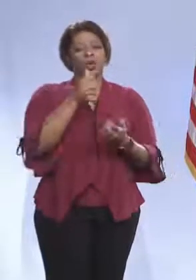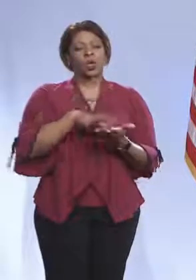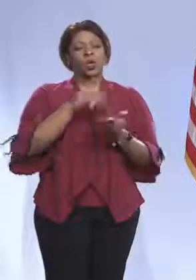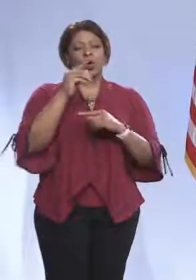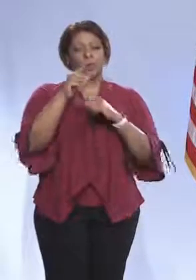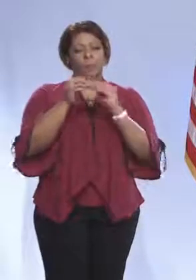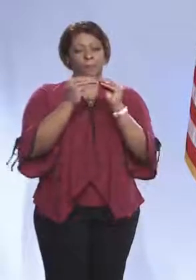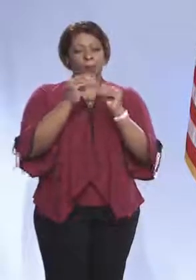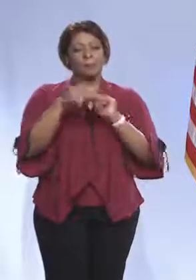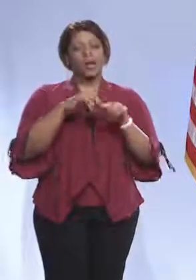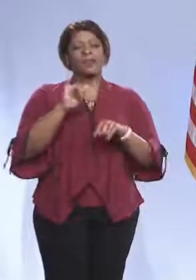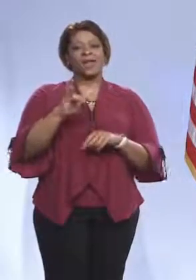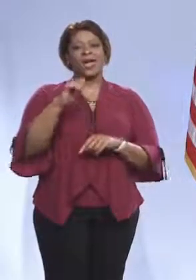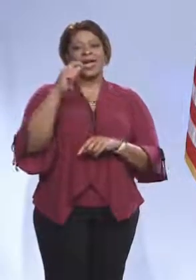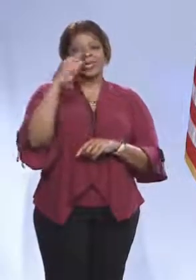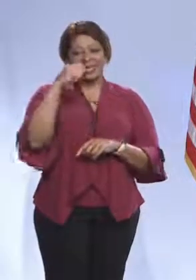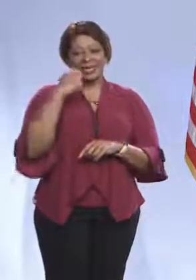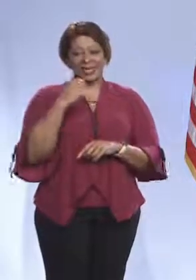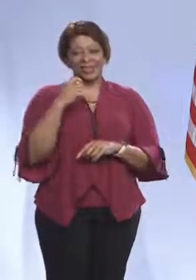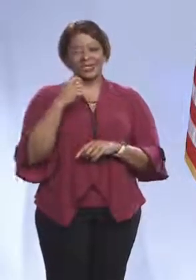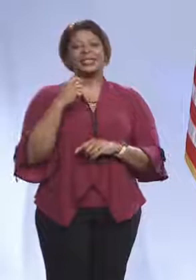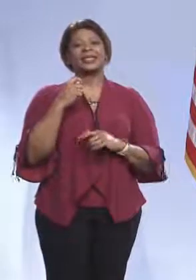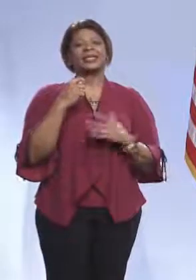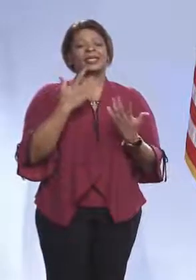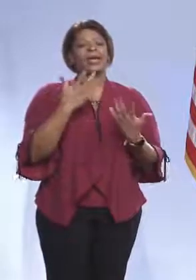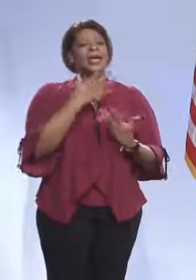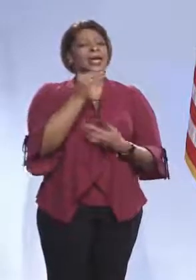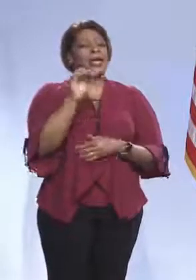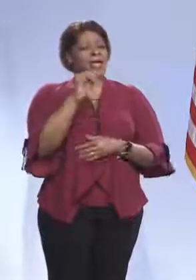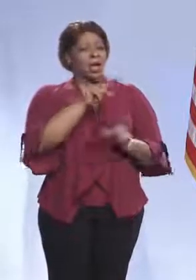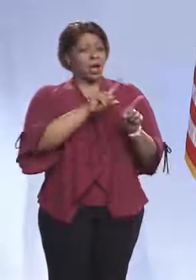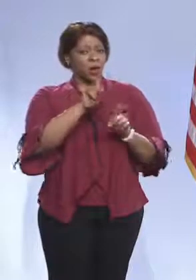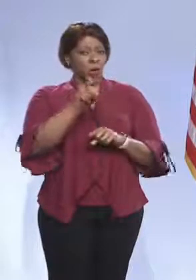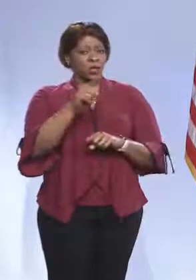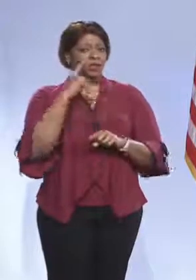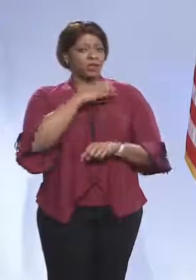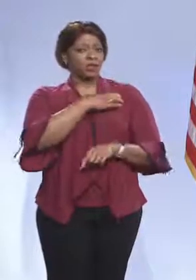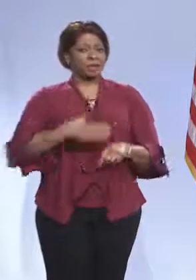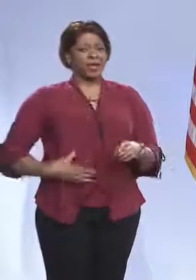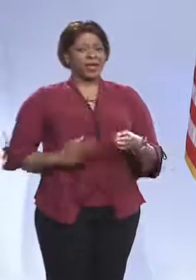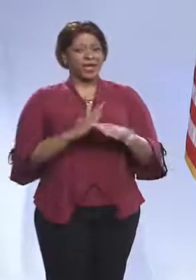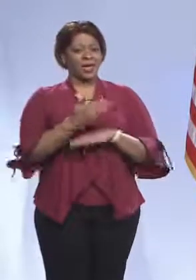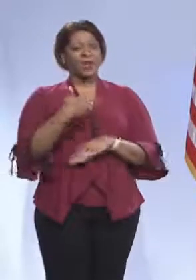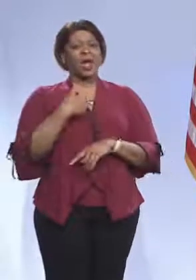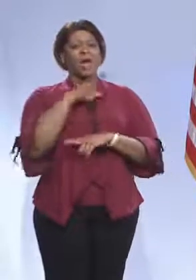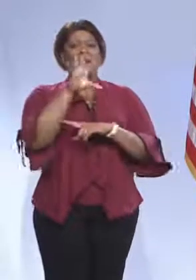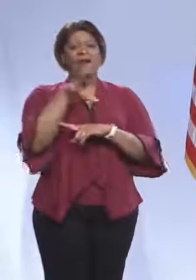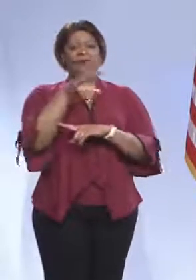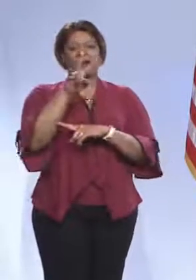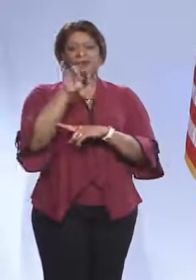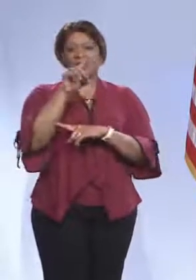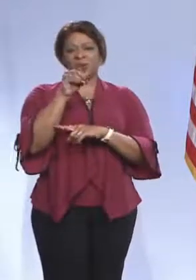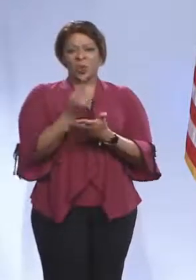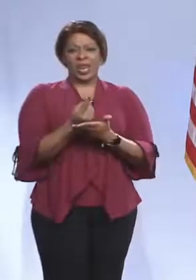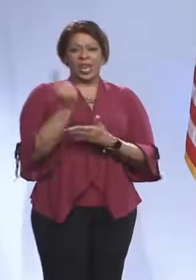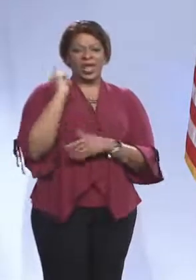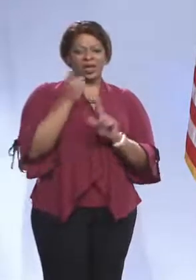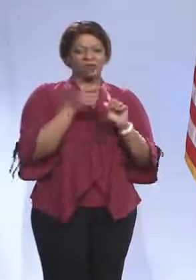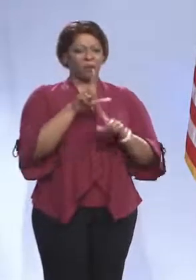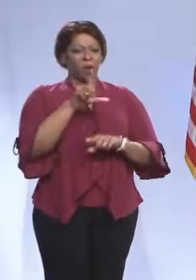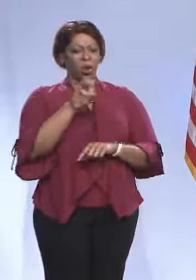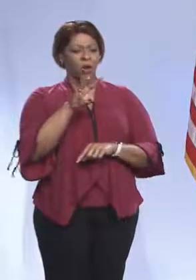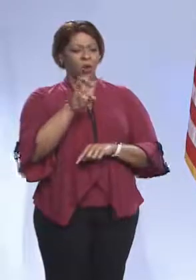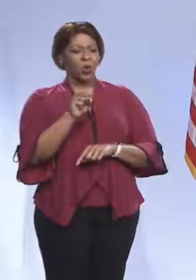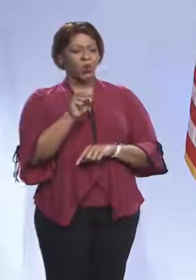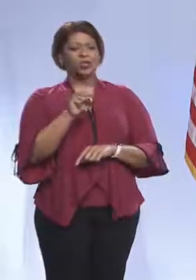about the testing blitz. And then a question for the mayor after. I know we got some video last week at Lowe's at the